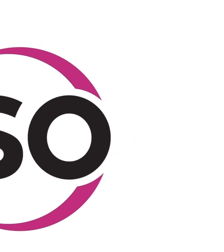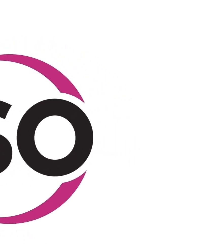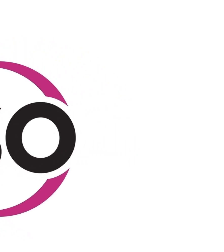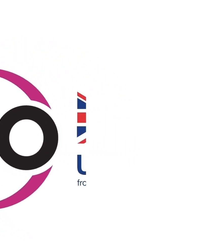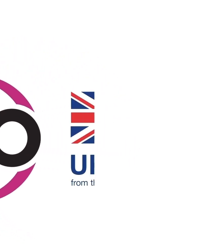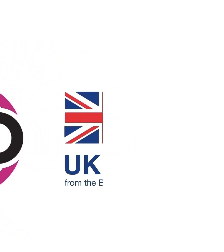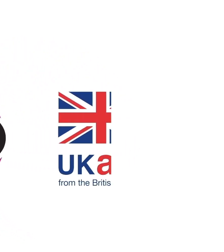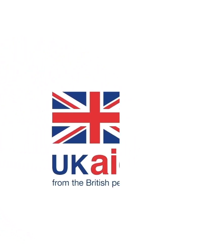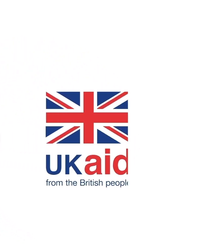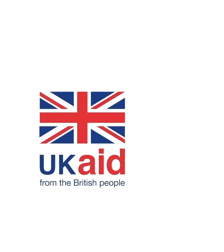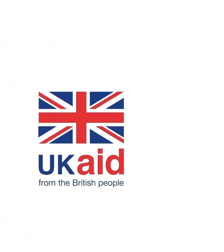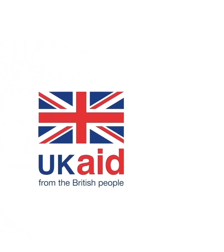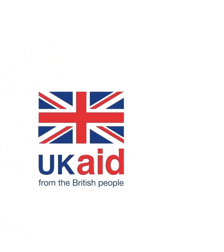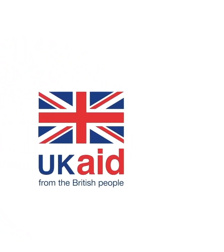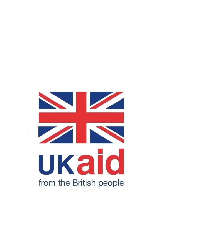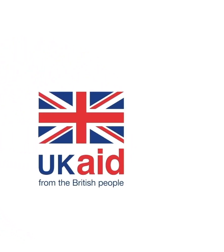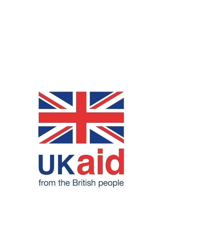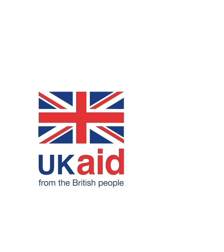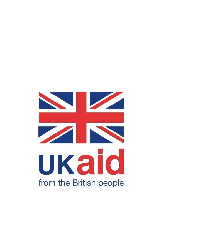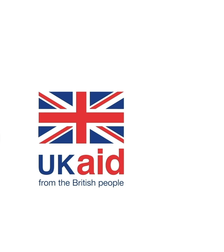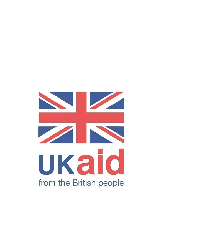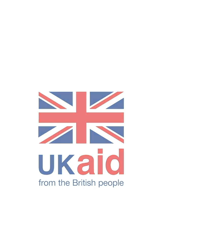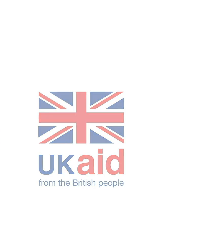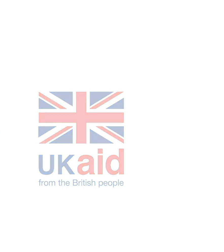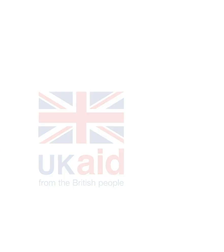VSO UK 8